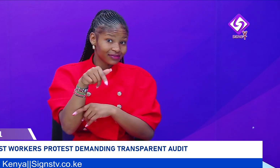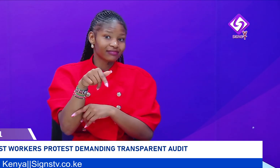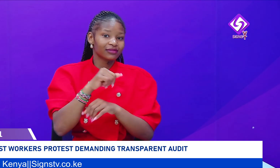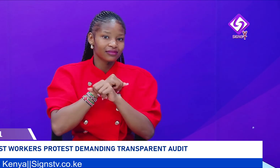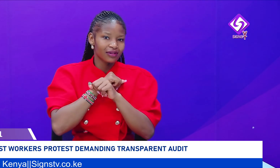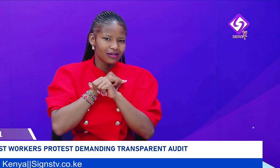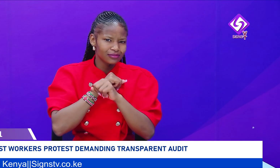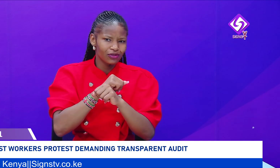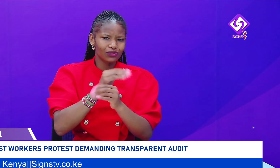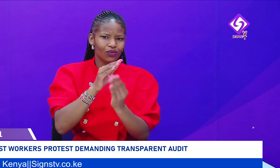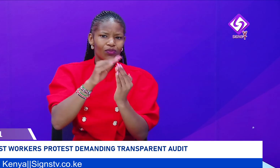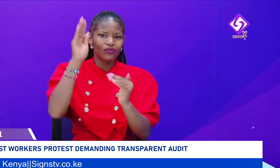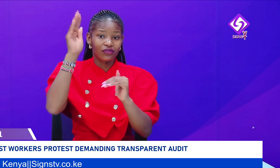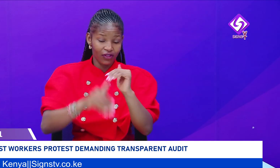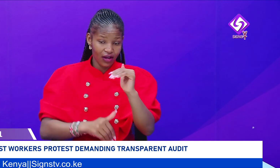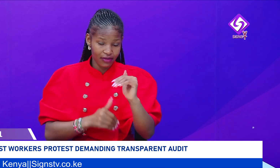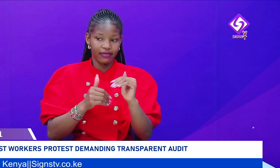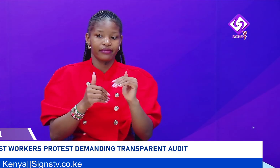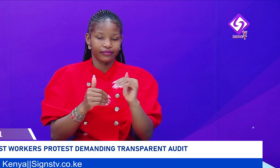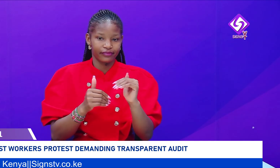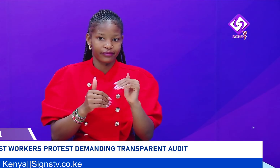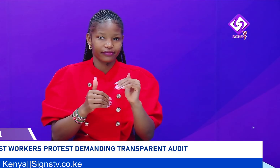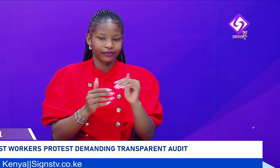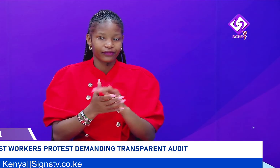audit of the recruitment process.